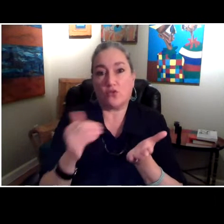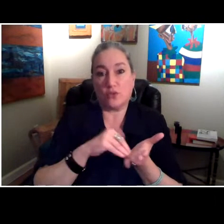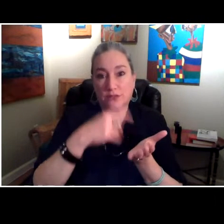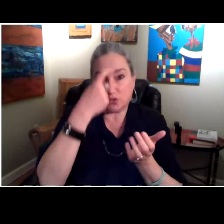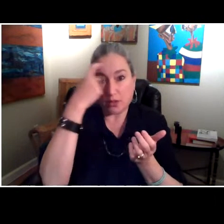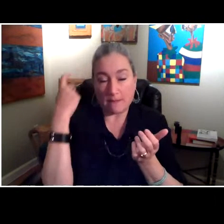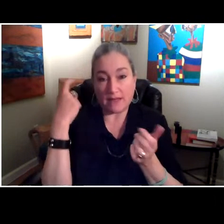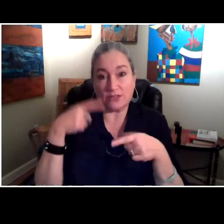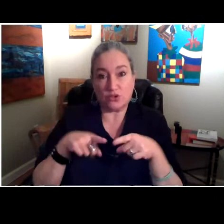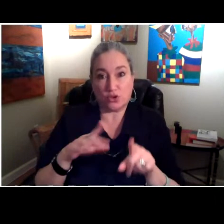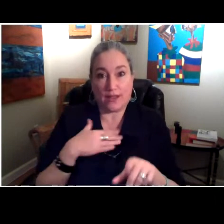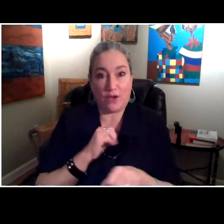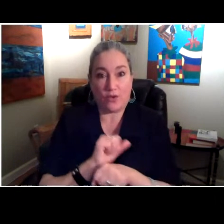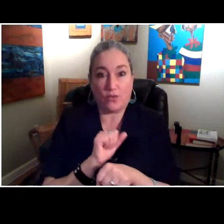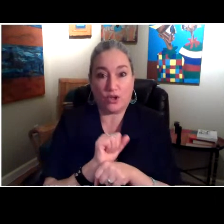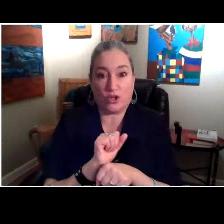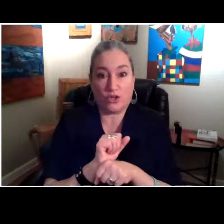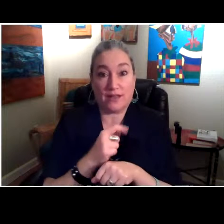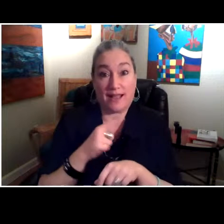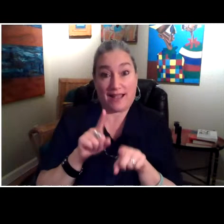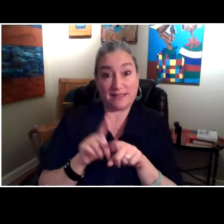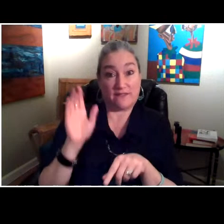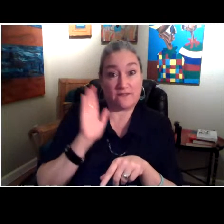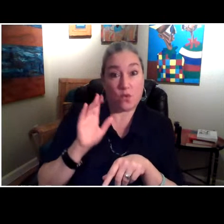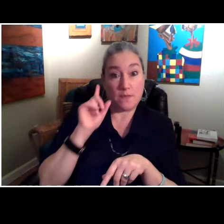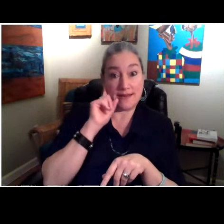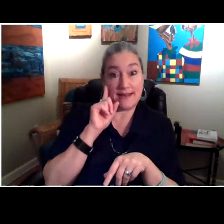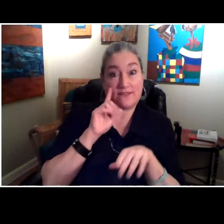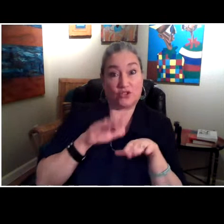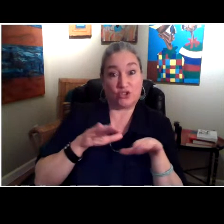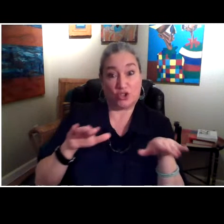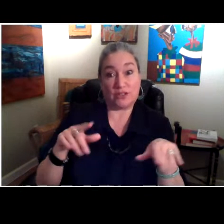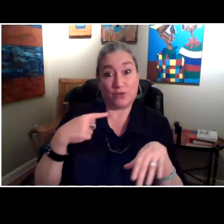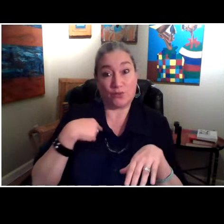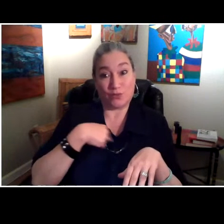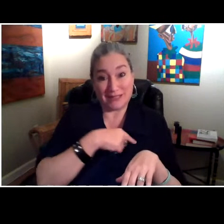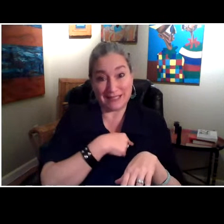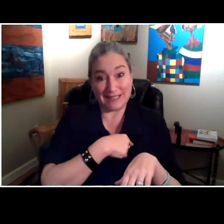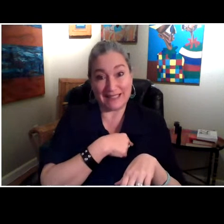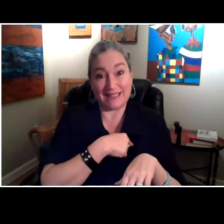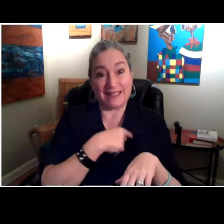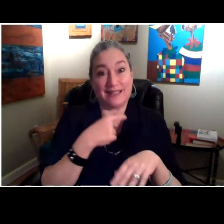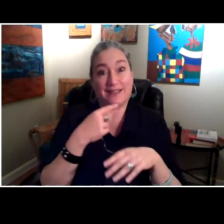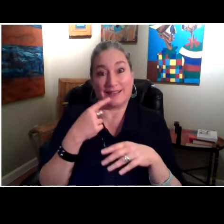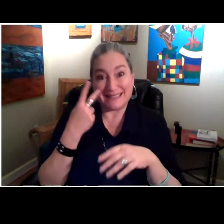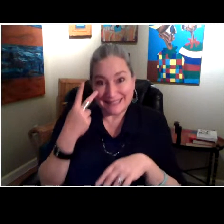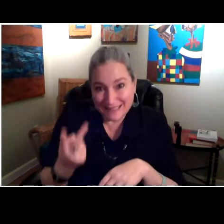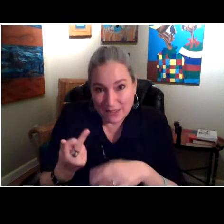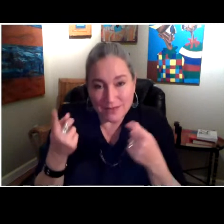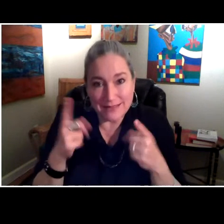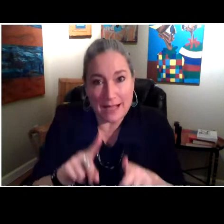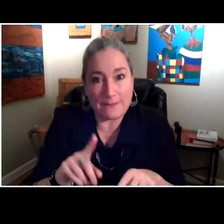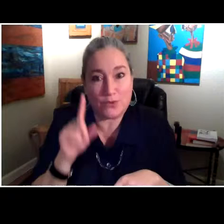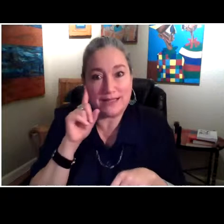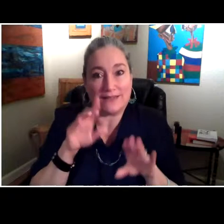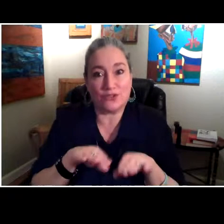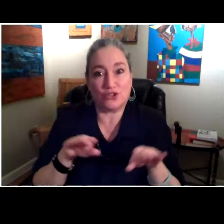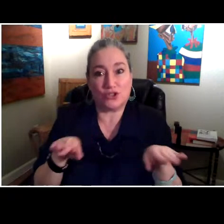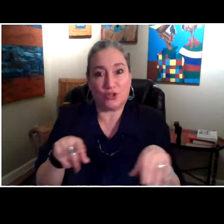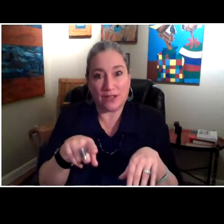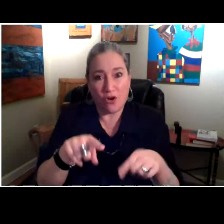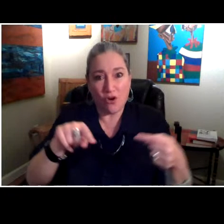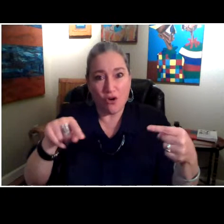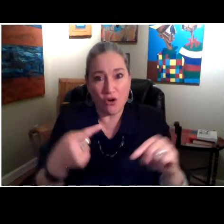I think it's important for deaf professionals to realize that we are often re-traumatized through our work. As a former deaf